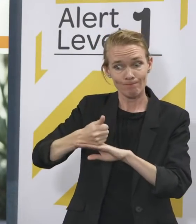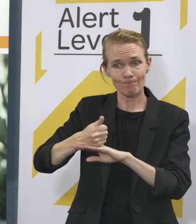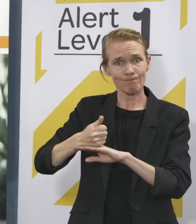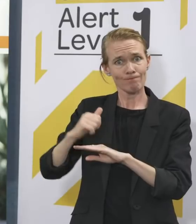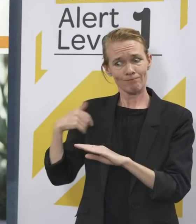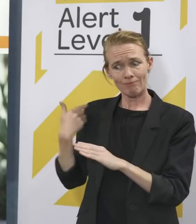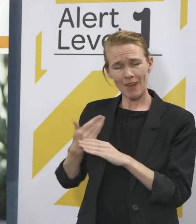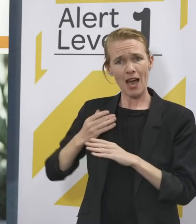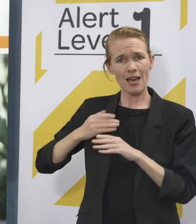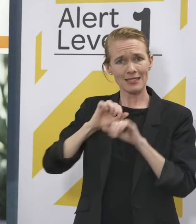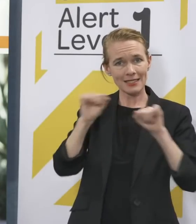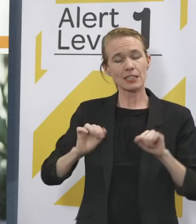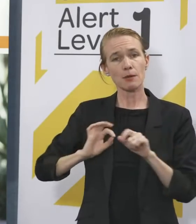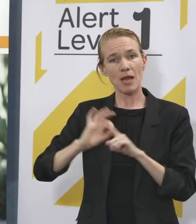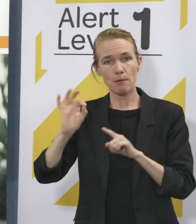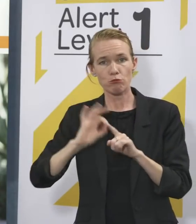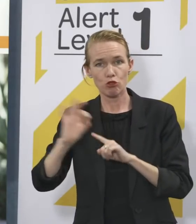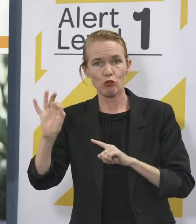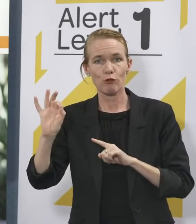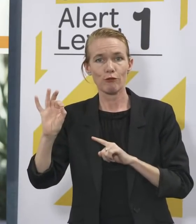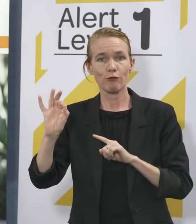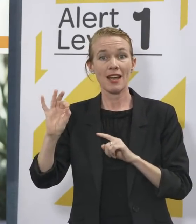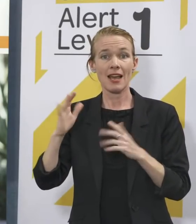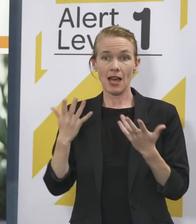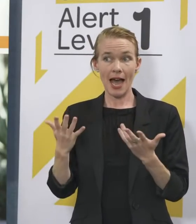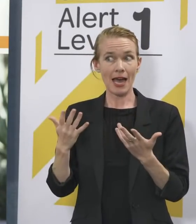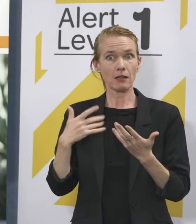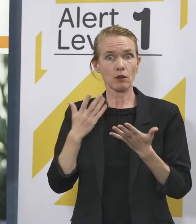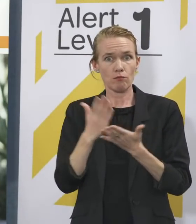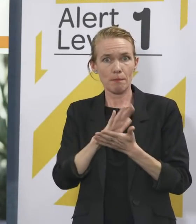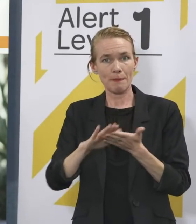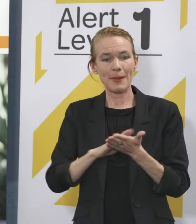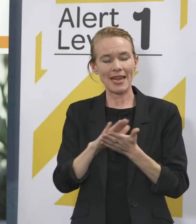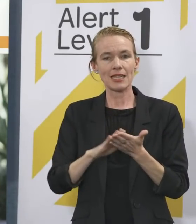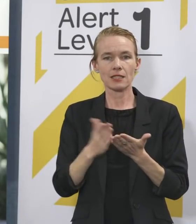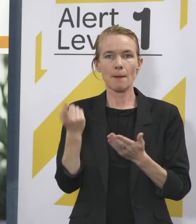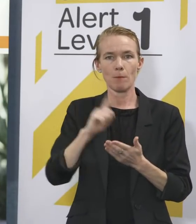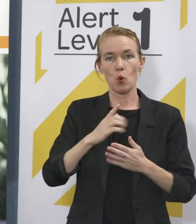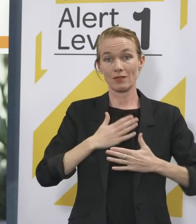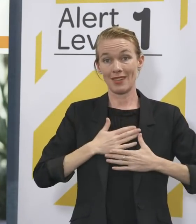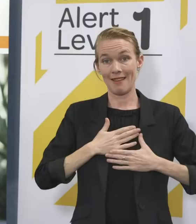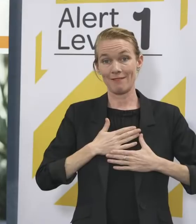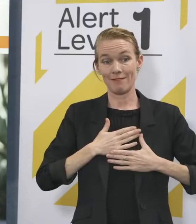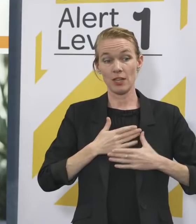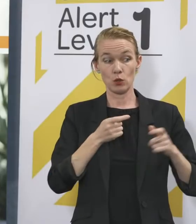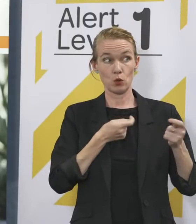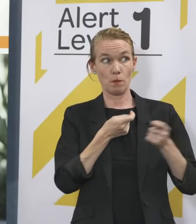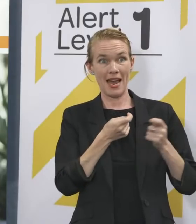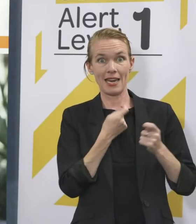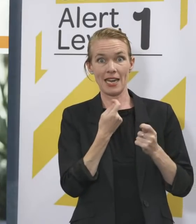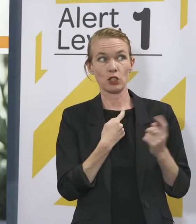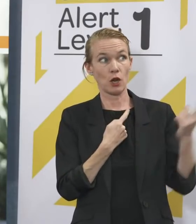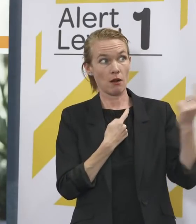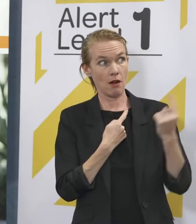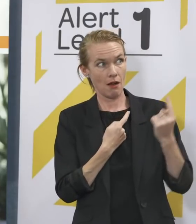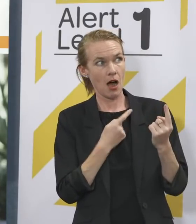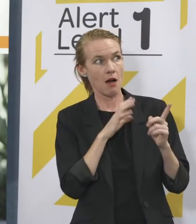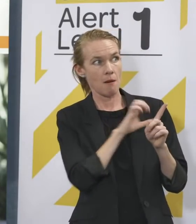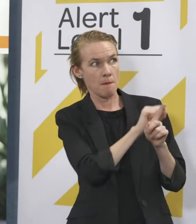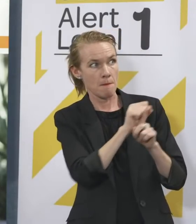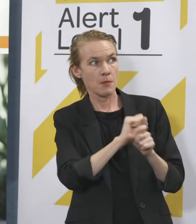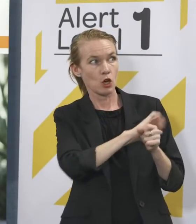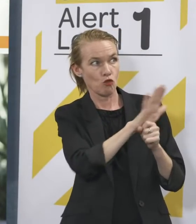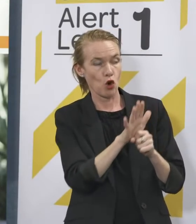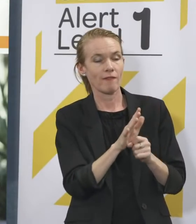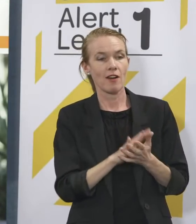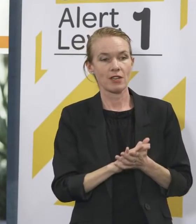serving us well as we start to get these cases coming through the border. And just a point of clarification, I know it's been a long time since that report was written, but it